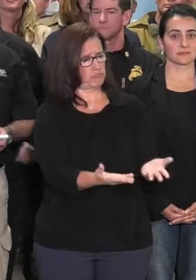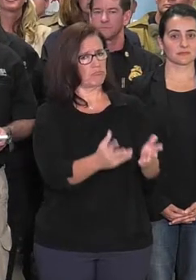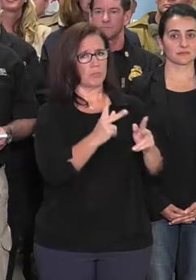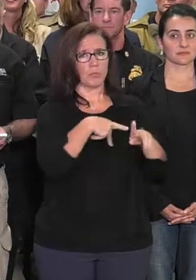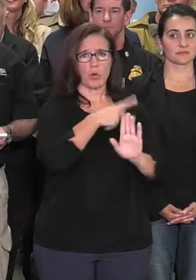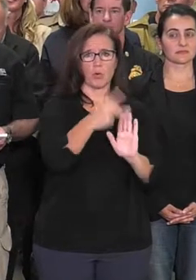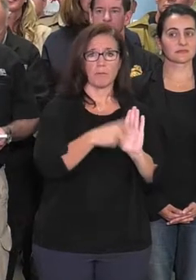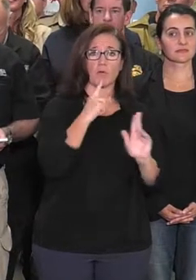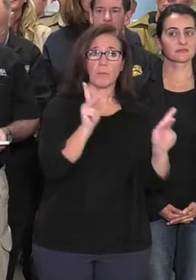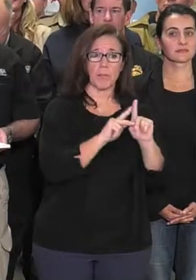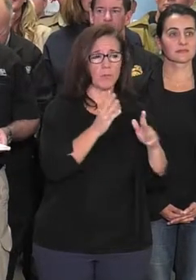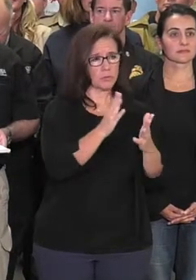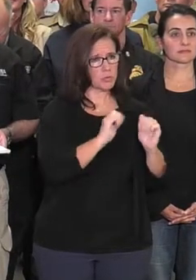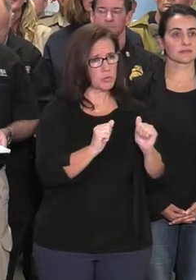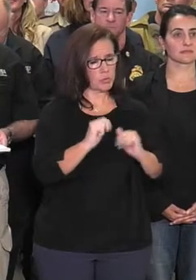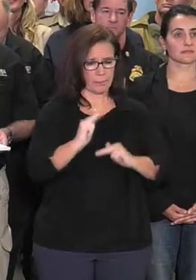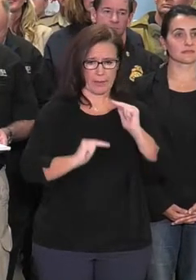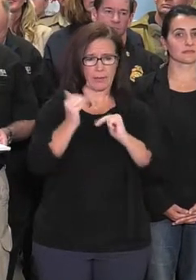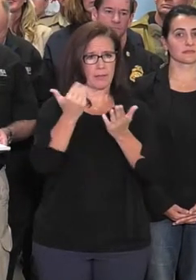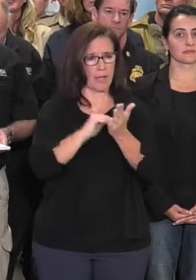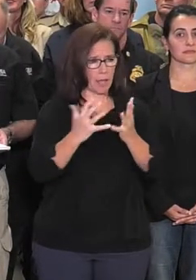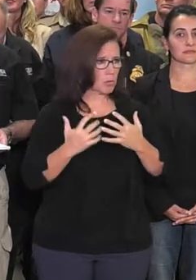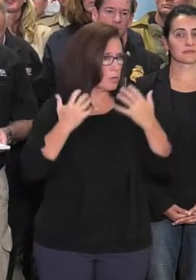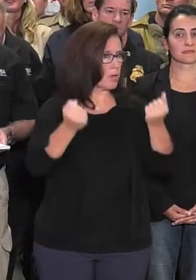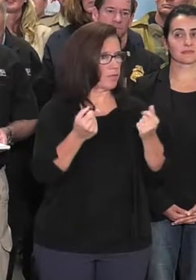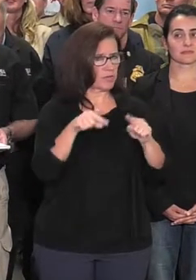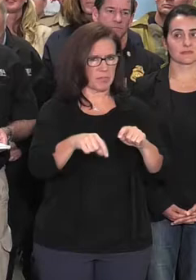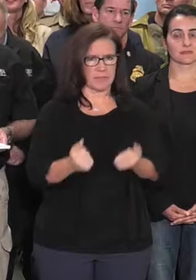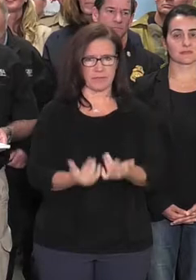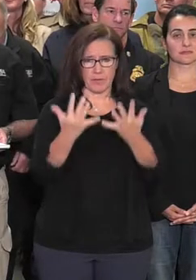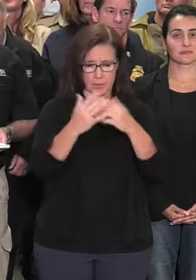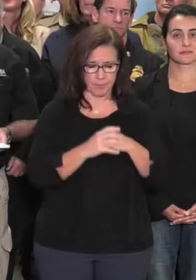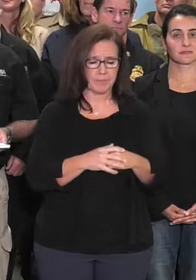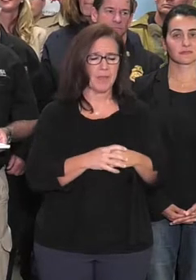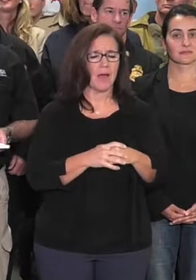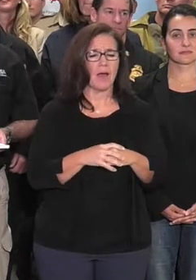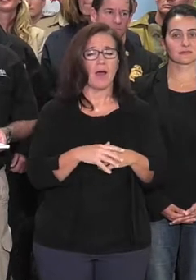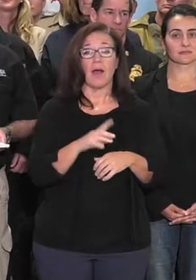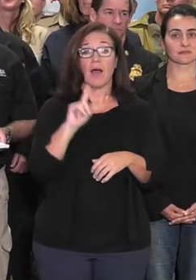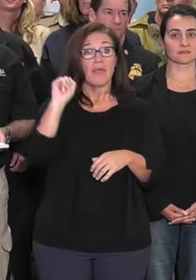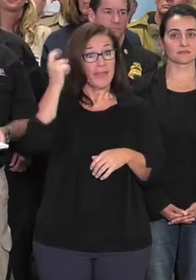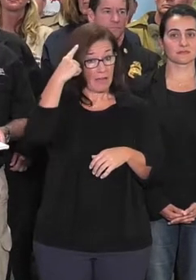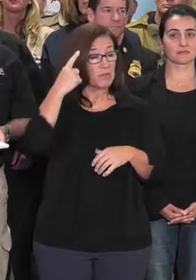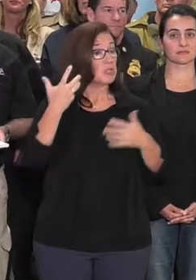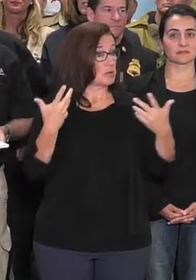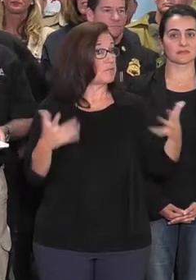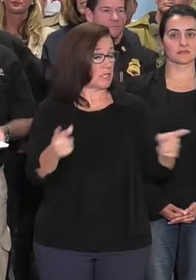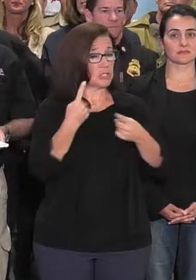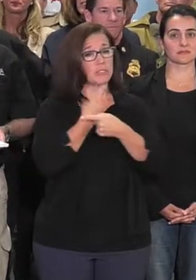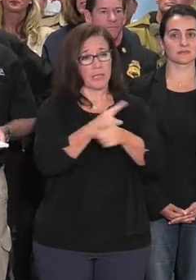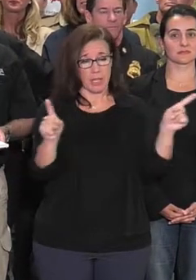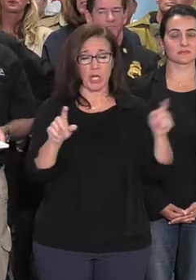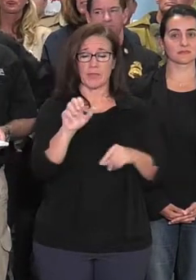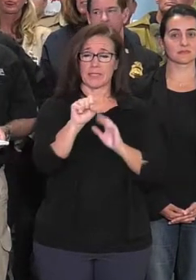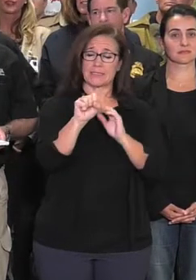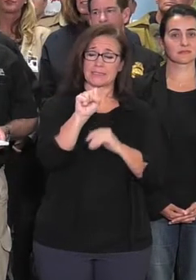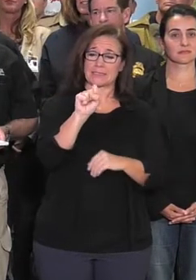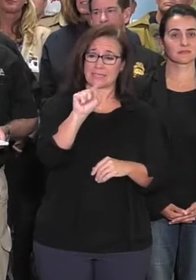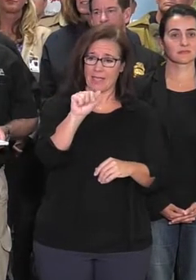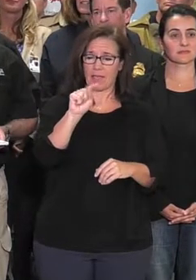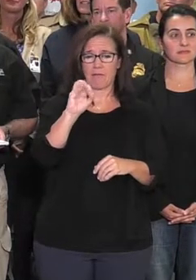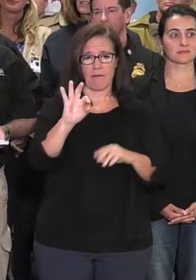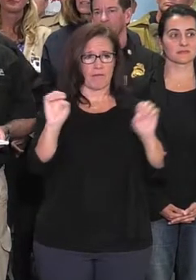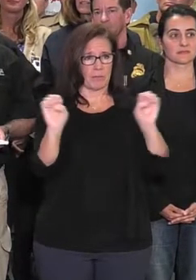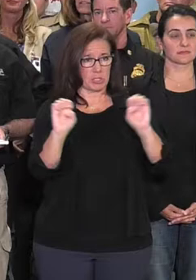recovery. Early on from these fires, the governor did declare a state of emergency, and that did open the